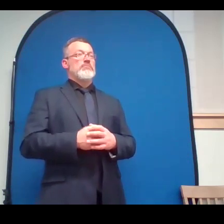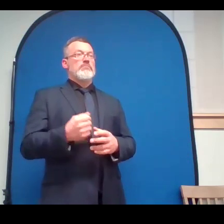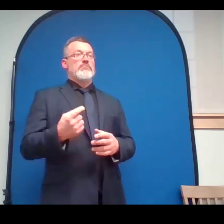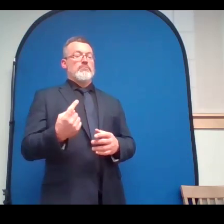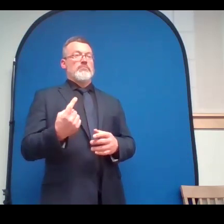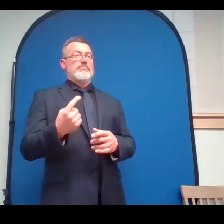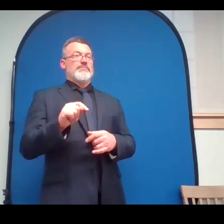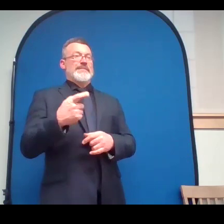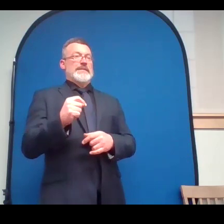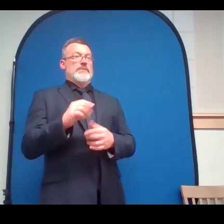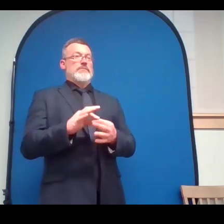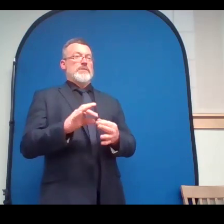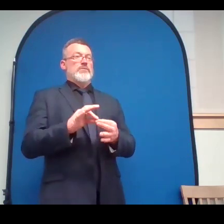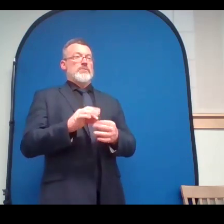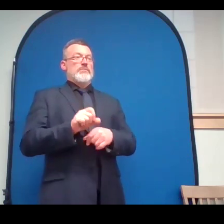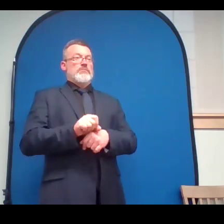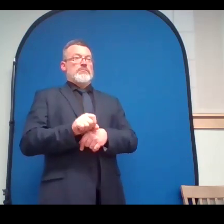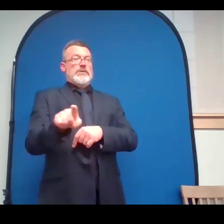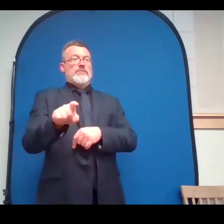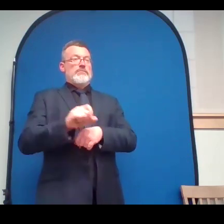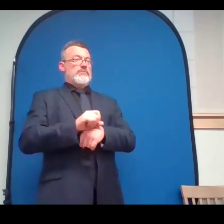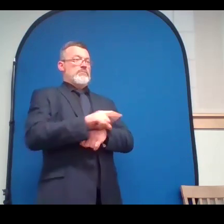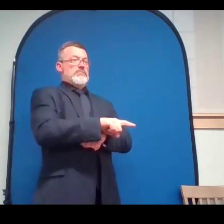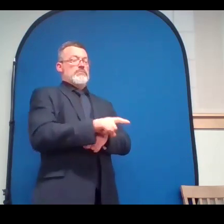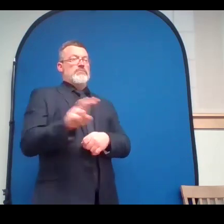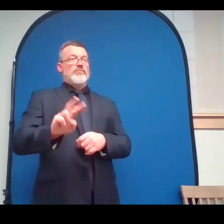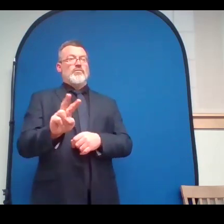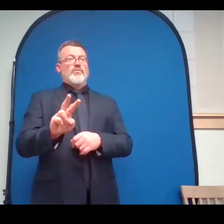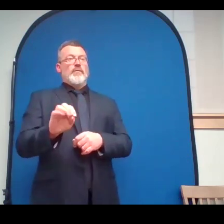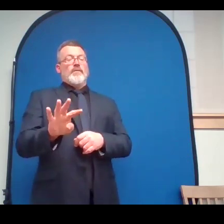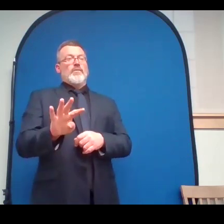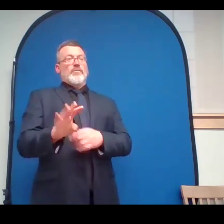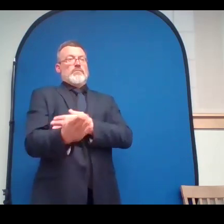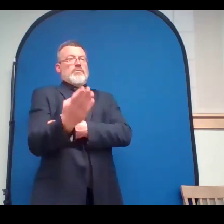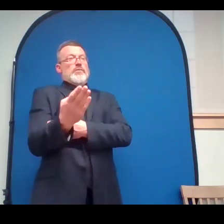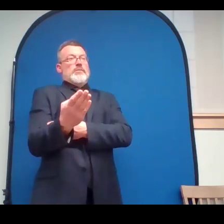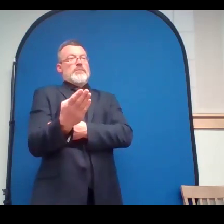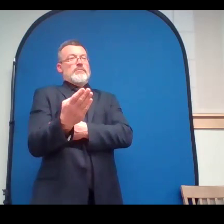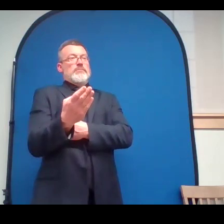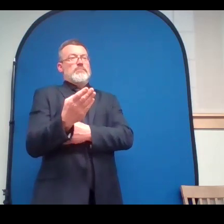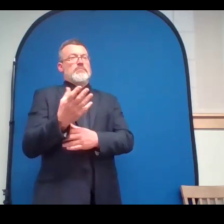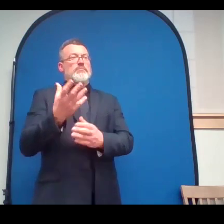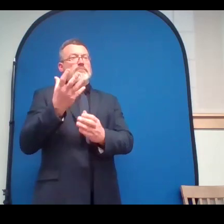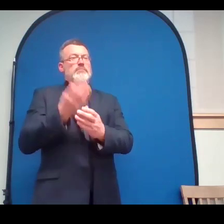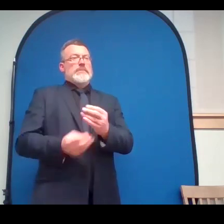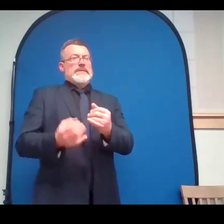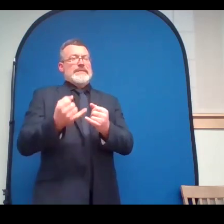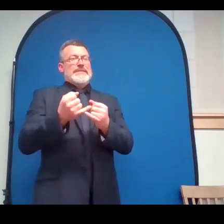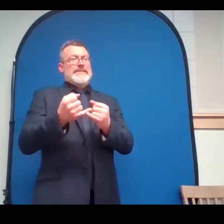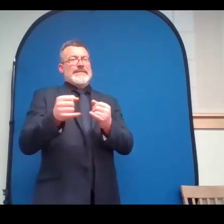it was sent at 2:04, does not have the final sentence that we see on the